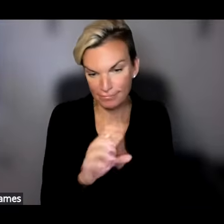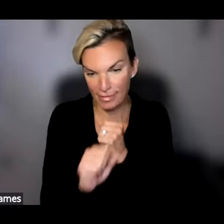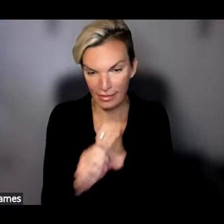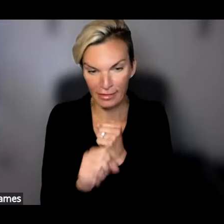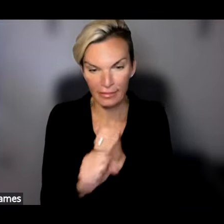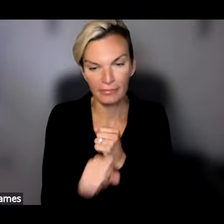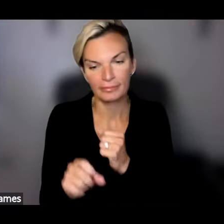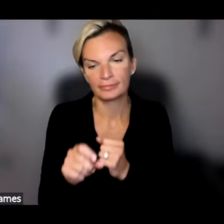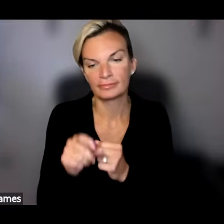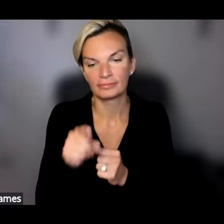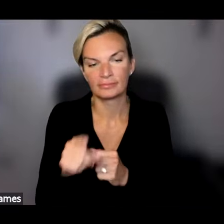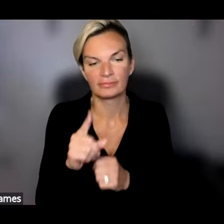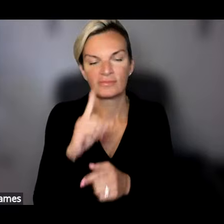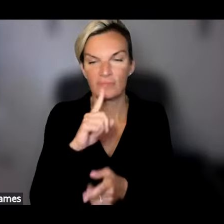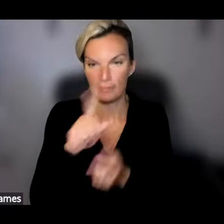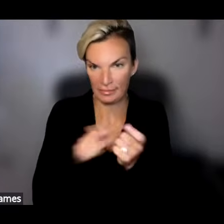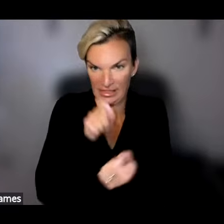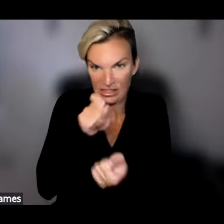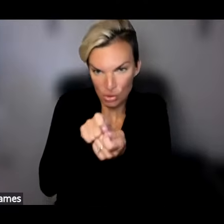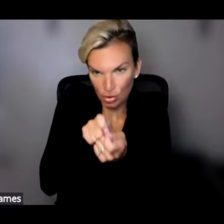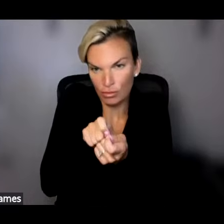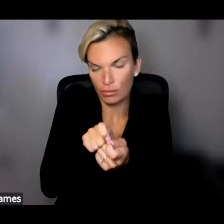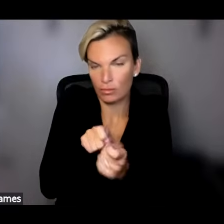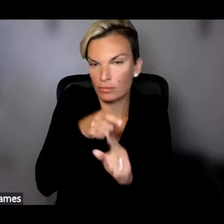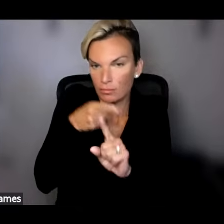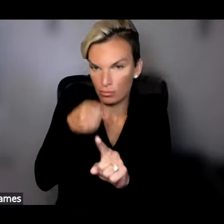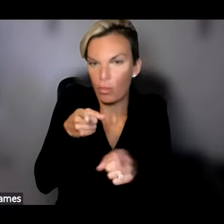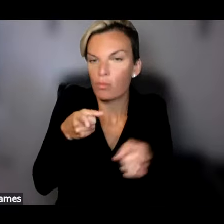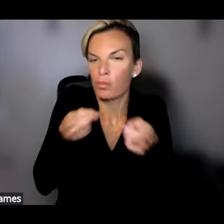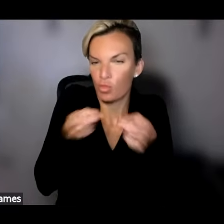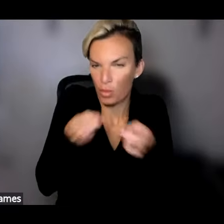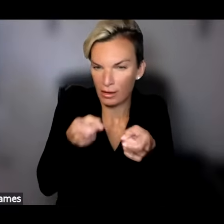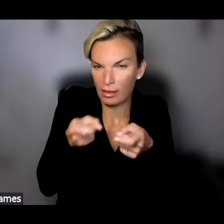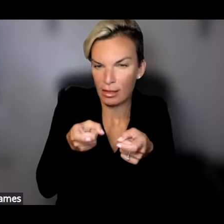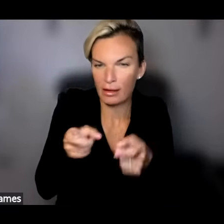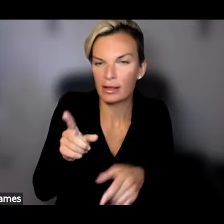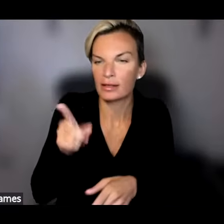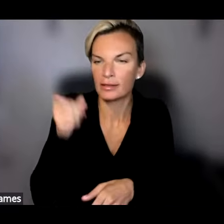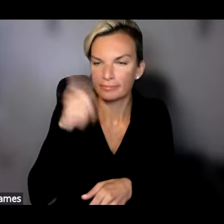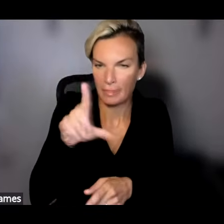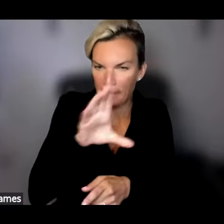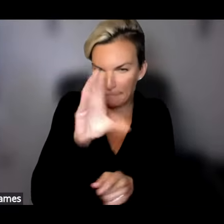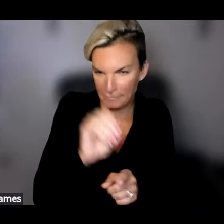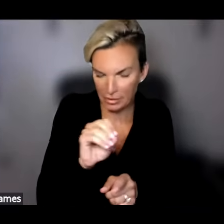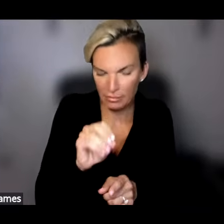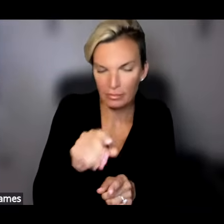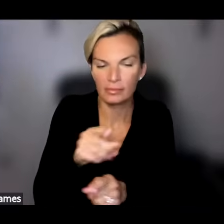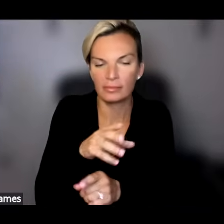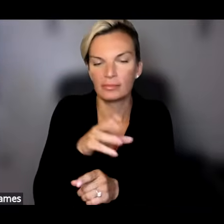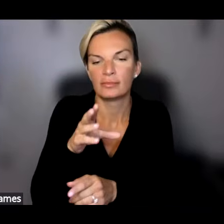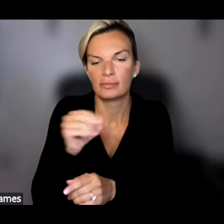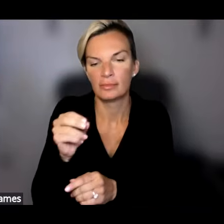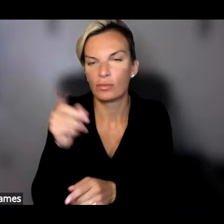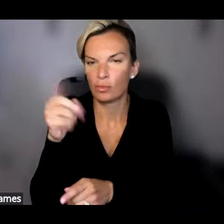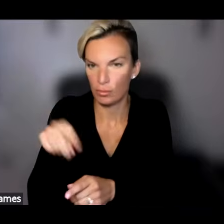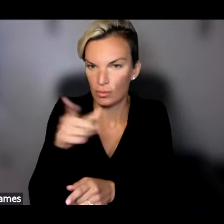and government contractors and apply campaign finance laws and regulations to additional types of political communications.